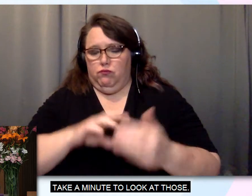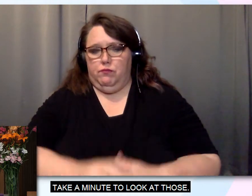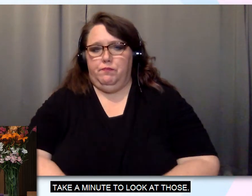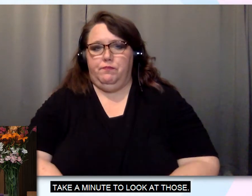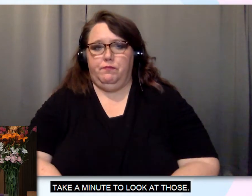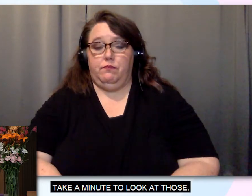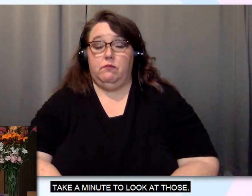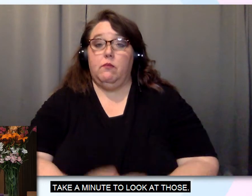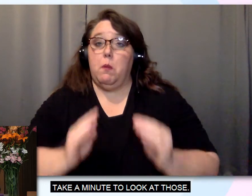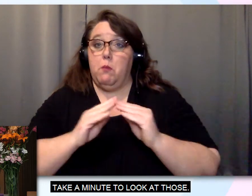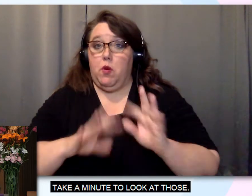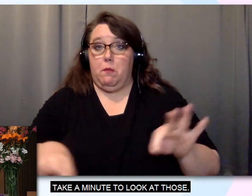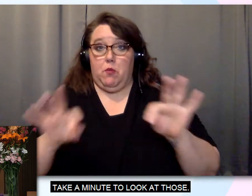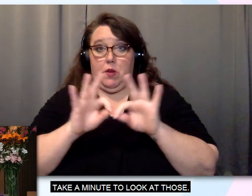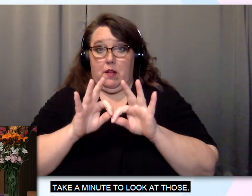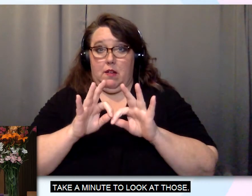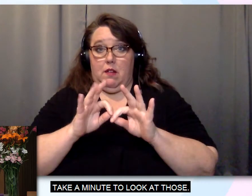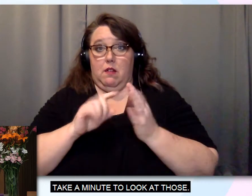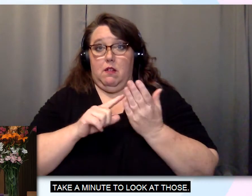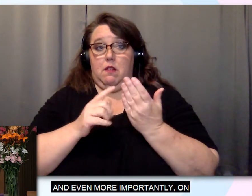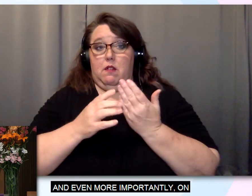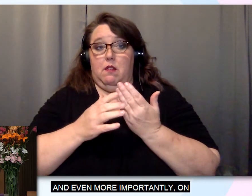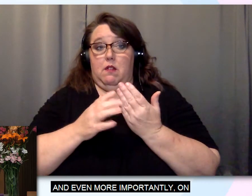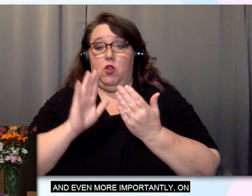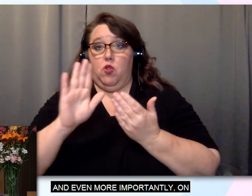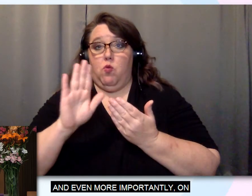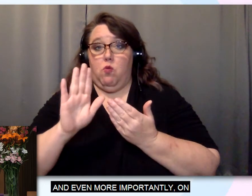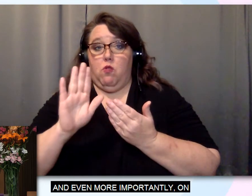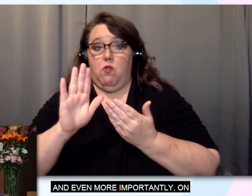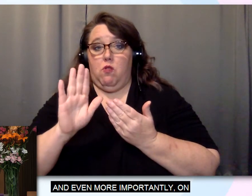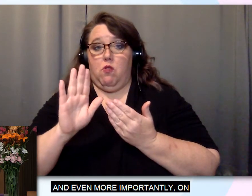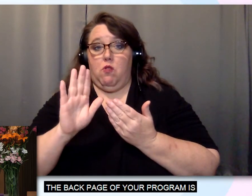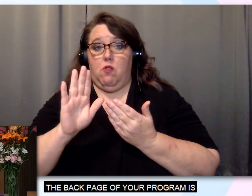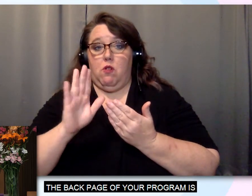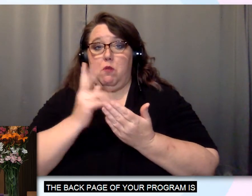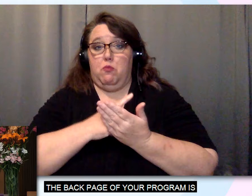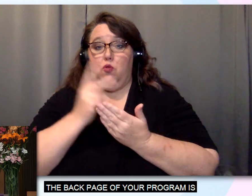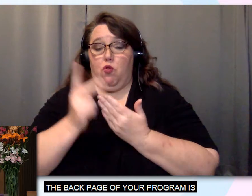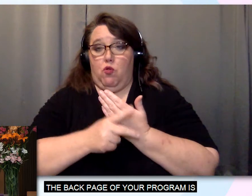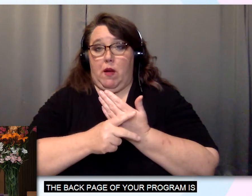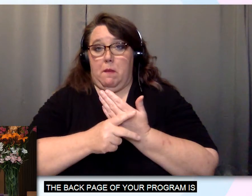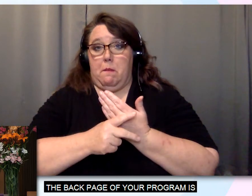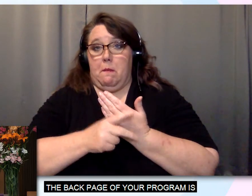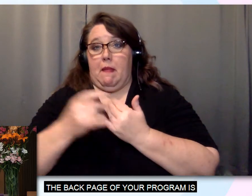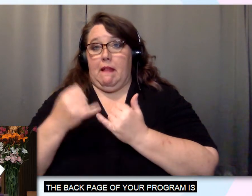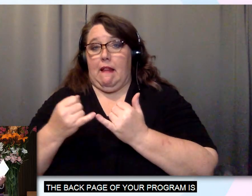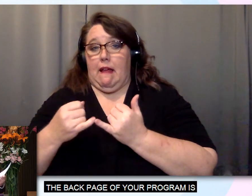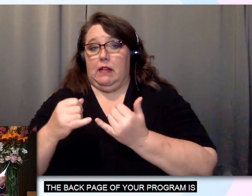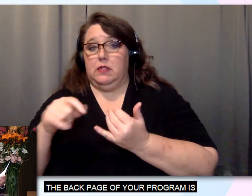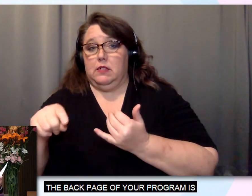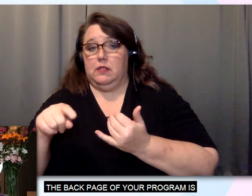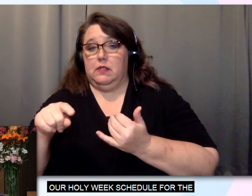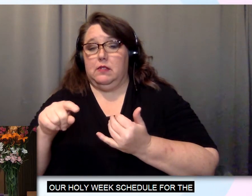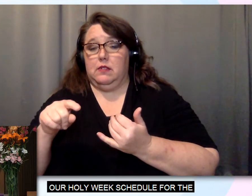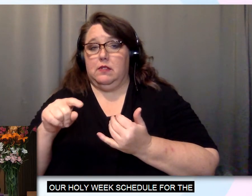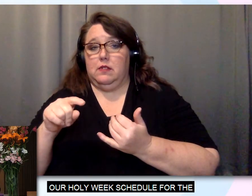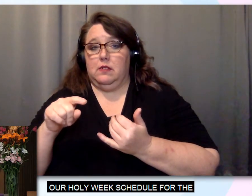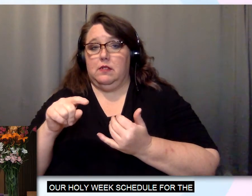those. And even more importantly, on the back page of your program is